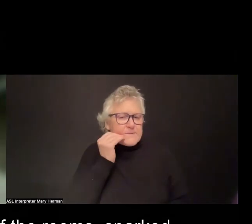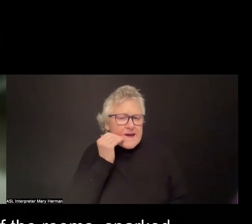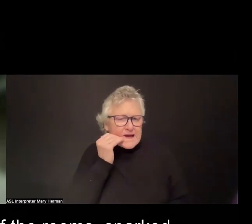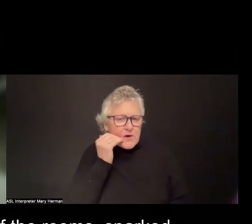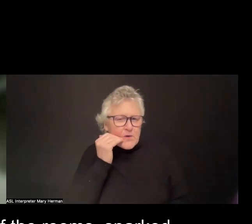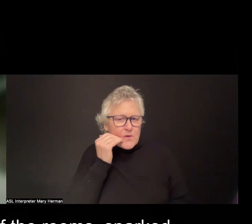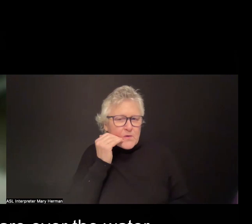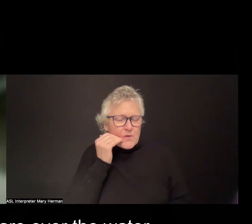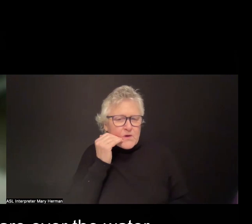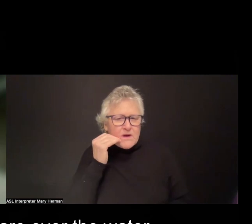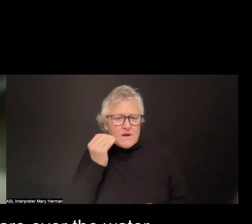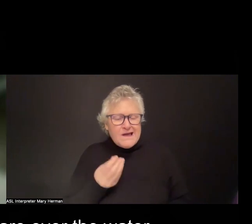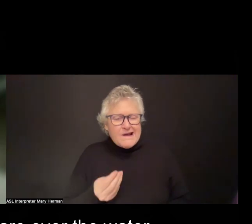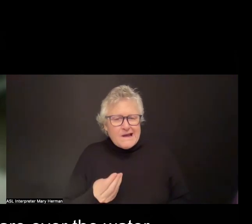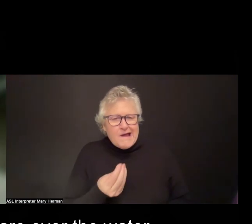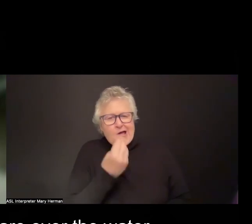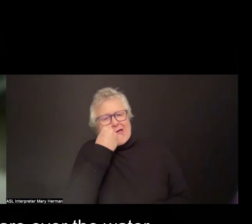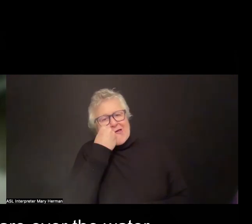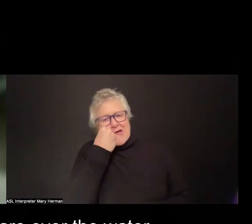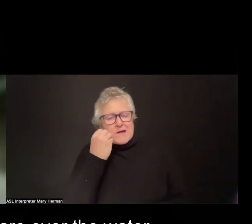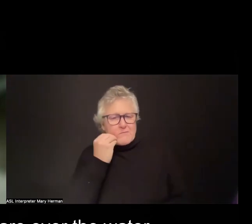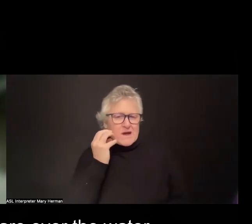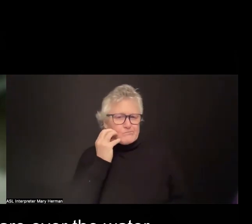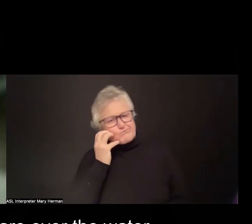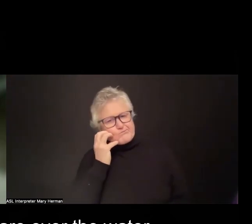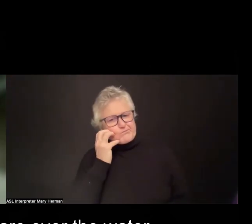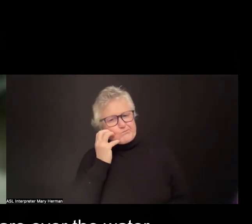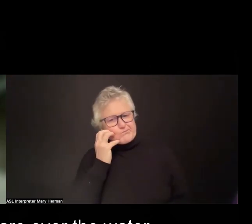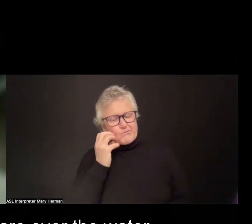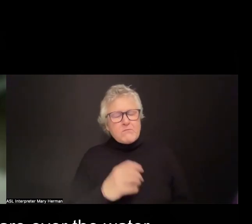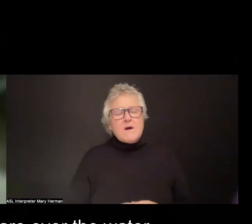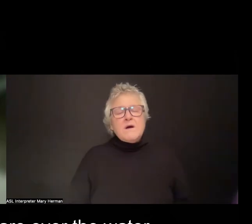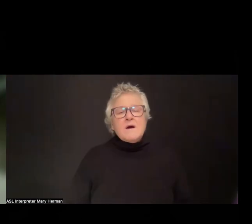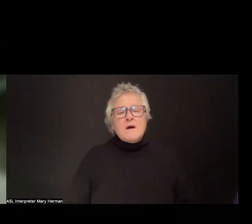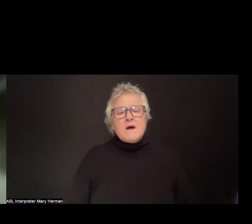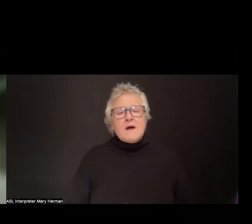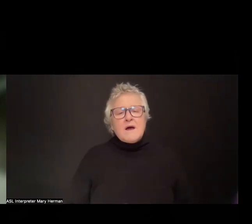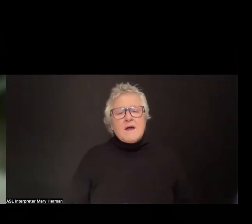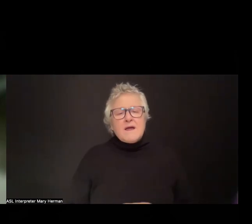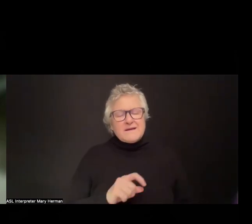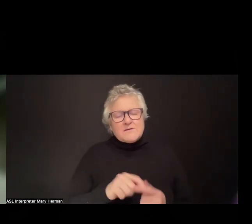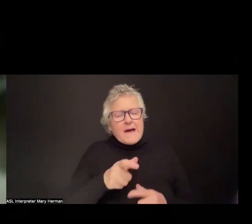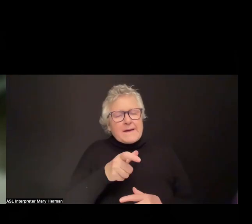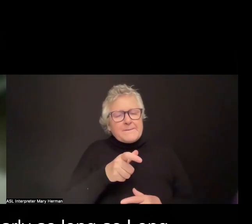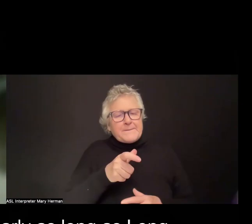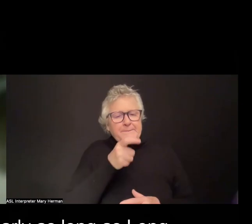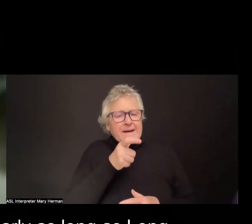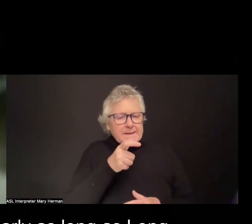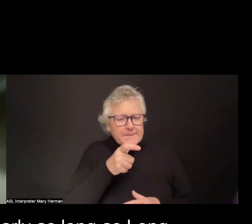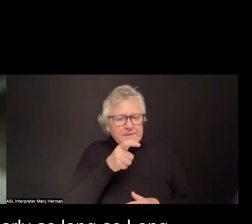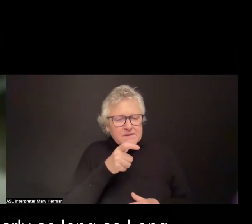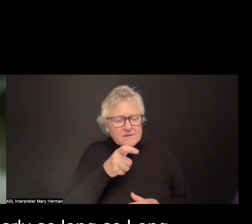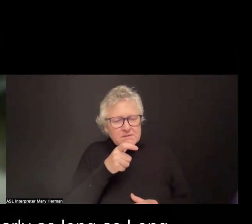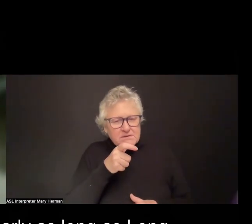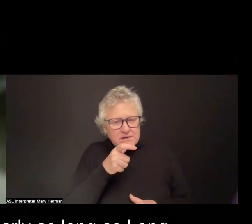few sucks of my cheeks, and settled back to stare over the water, smoke coiling from my lower lip up into my nostrils. Clark's Wharf